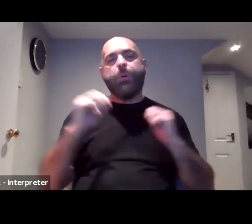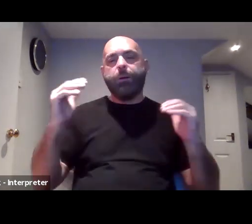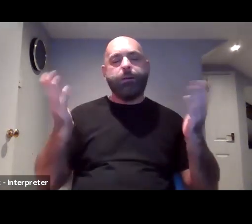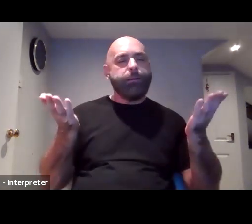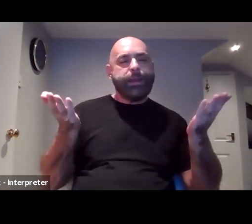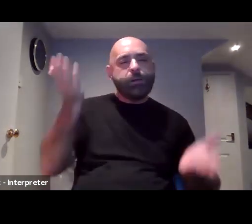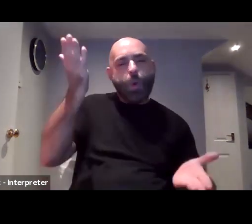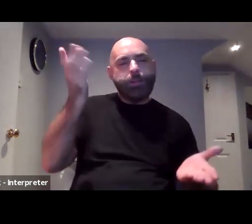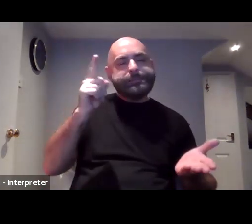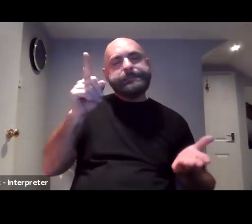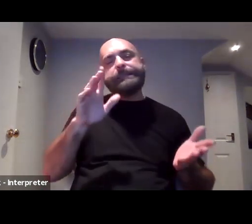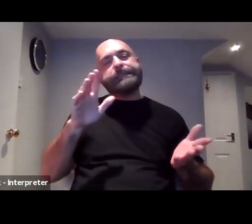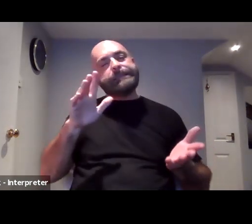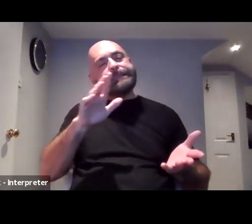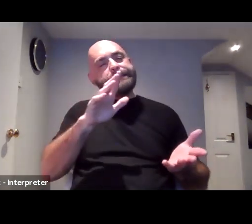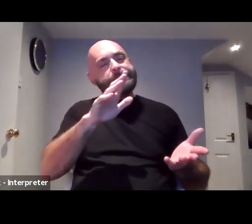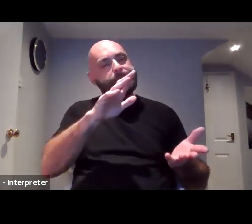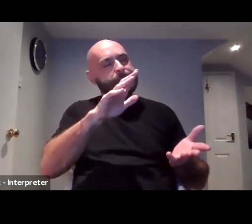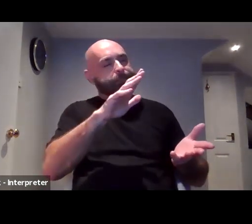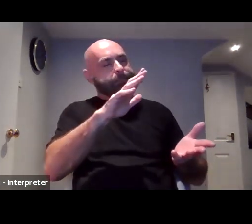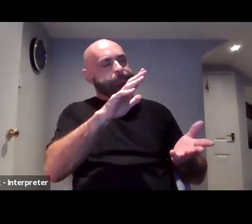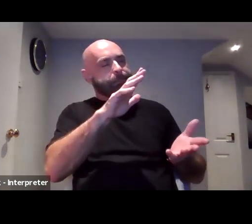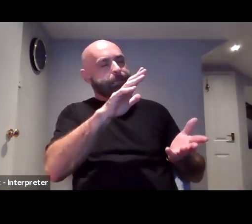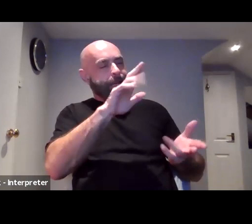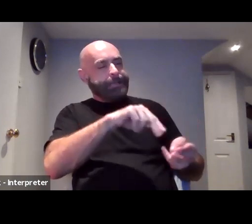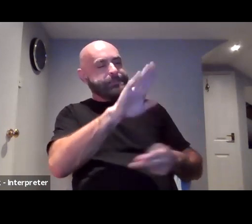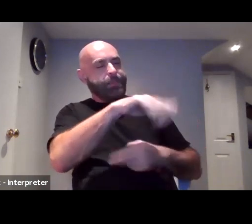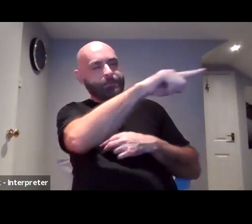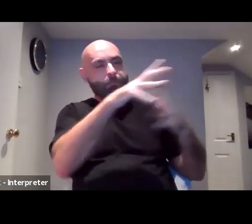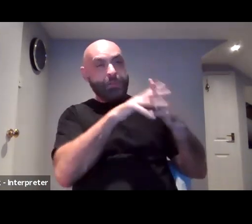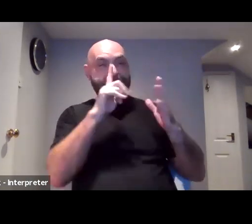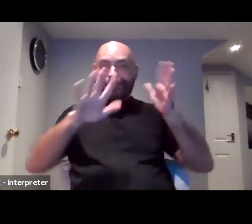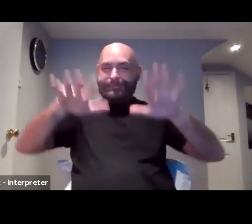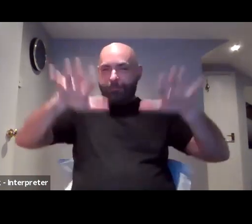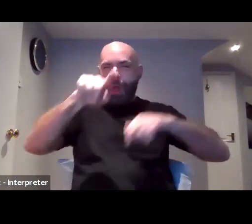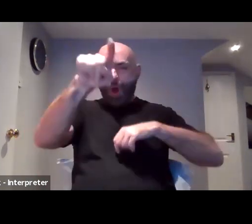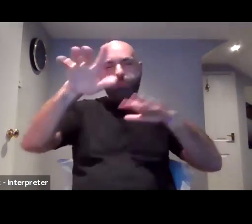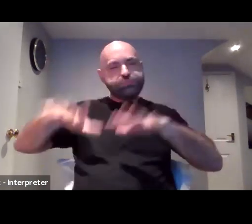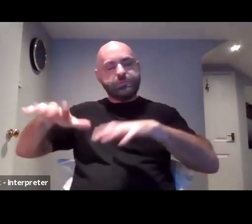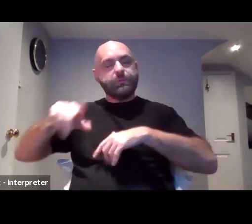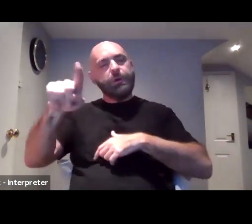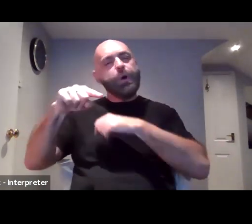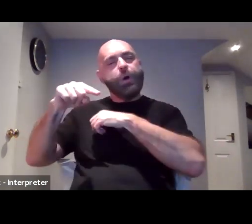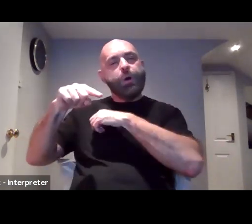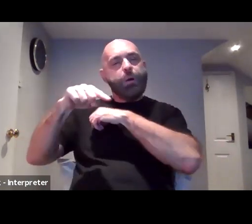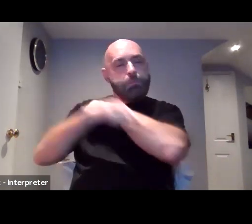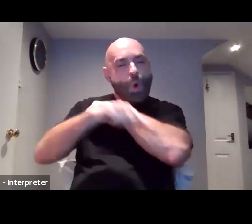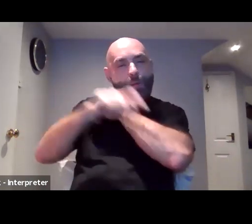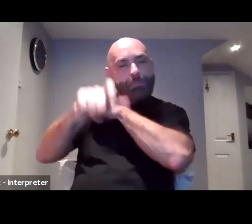may be somewhat less than the US, but they look of that order. Poor people are getting poorer during